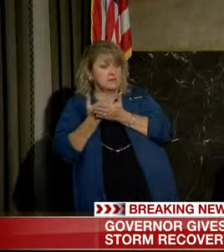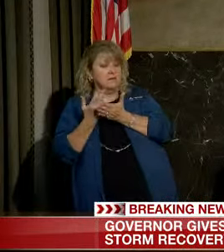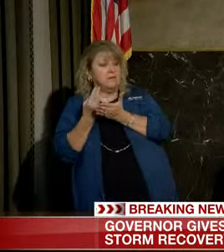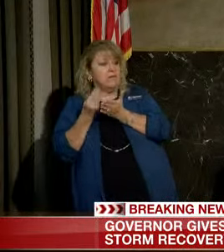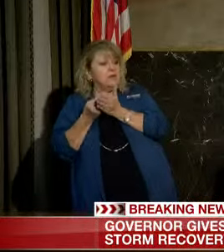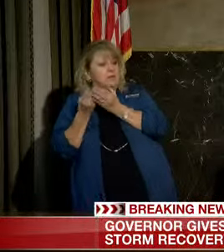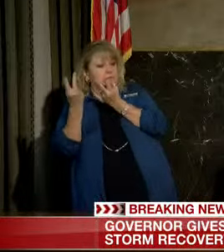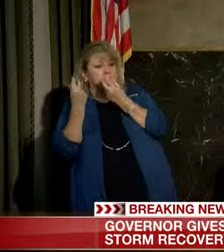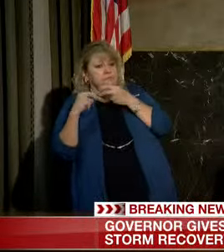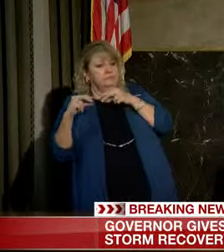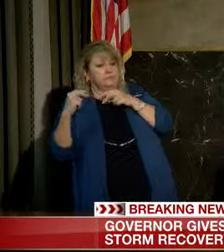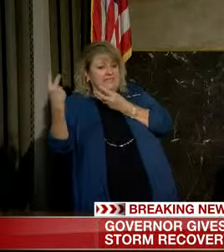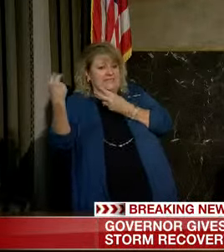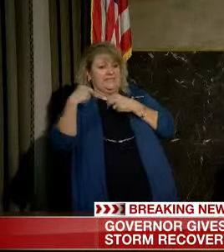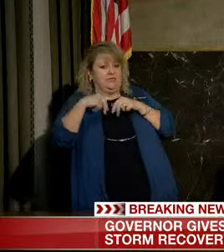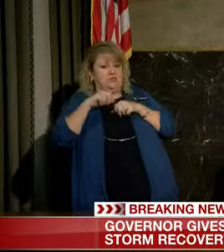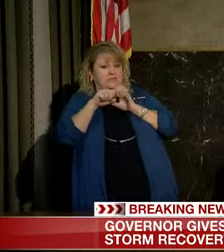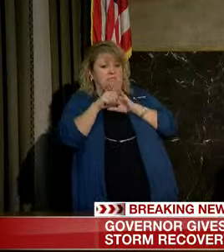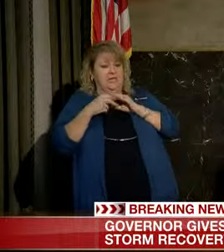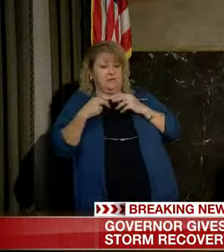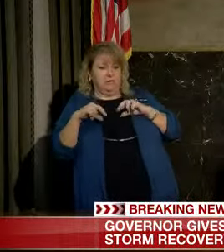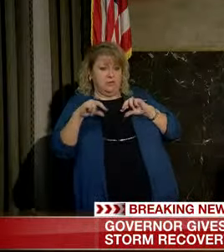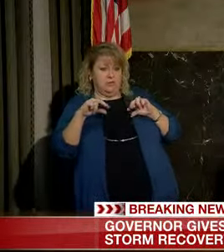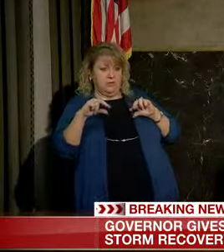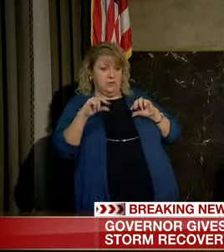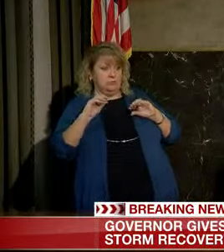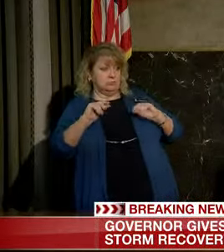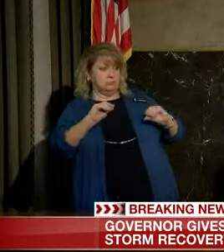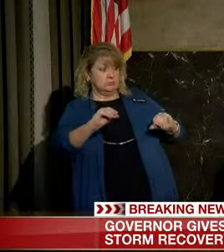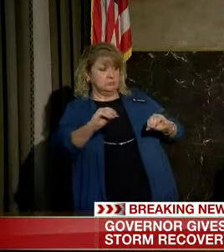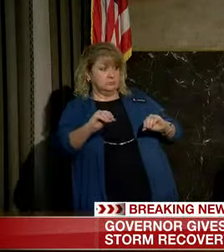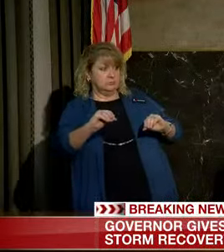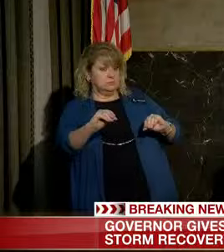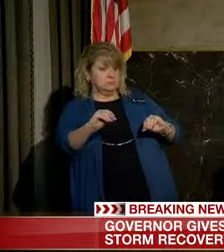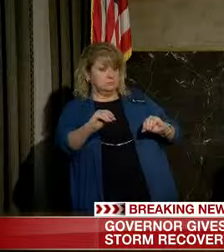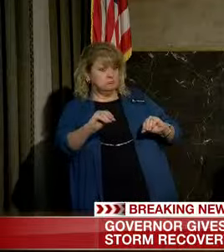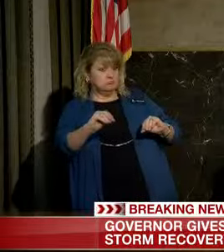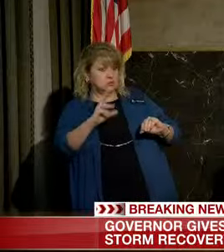into state and positioning those, especially as it relates to